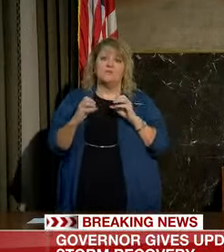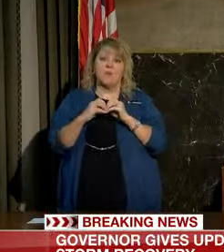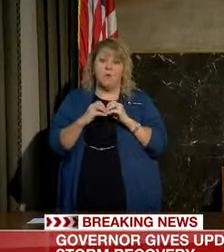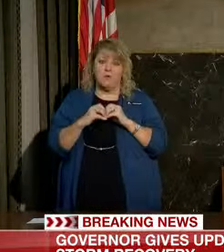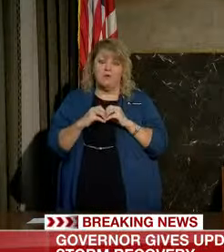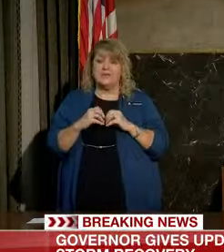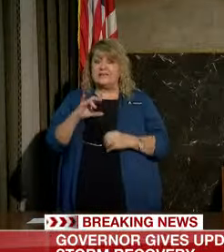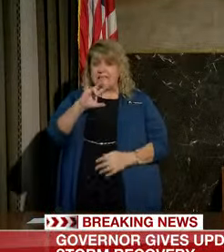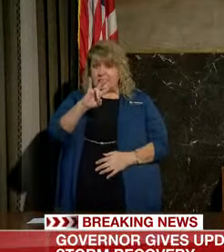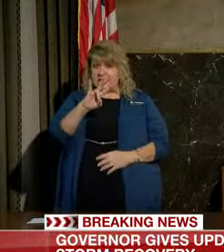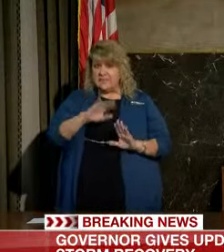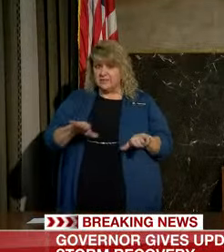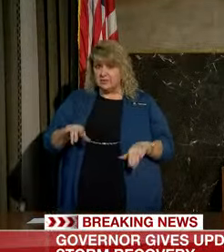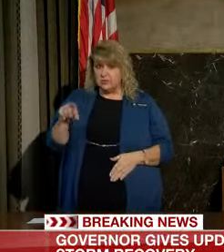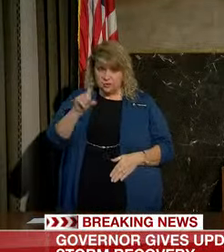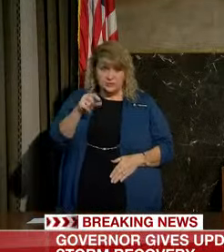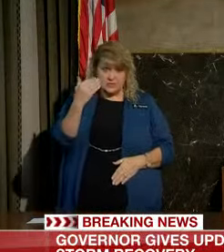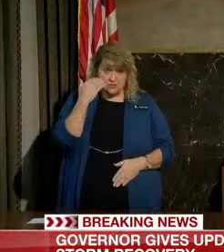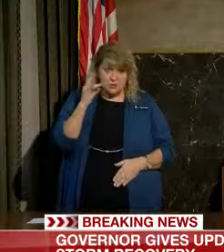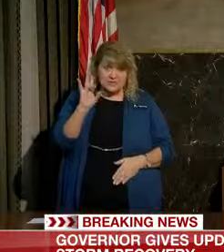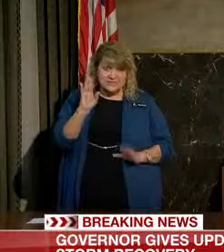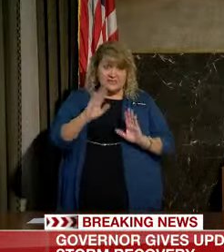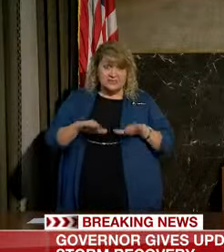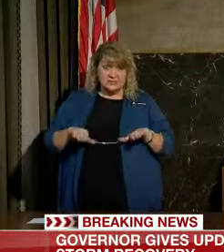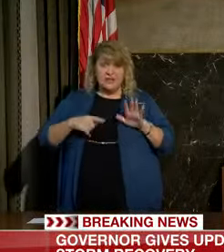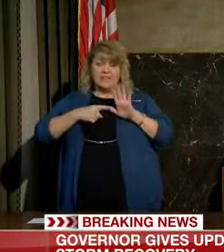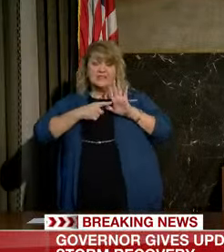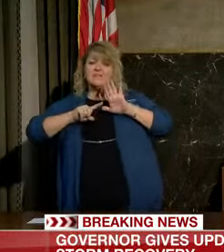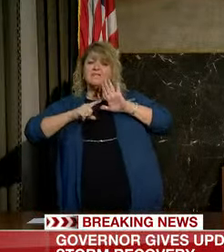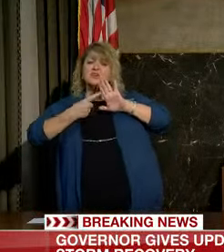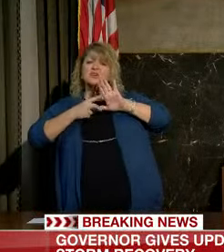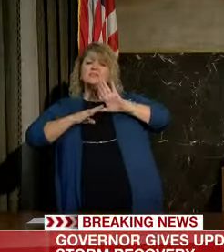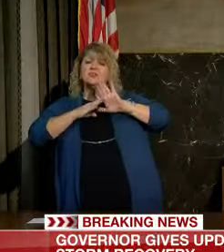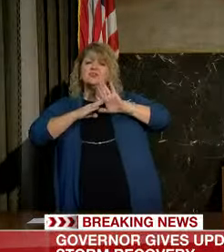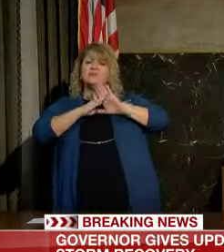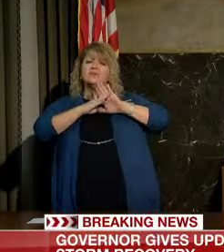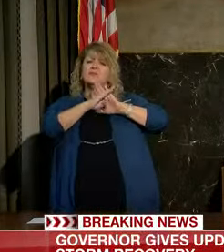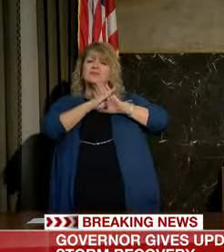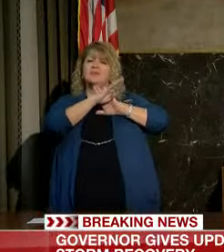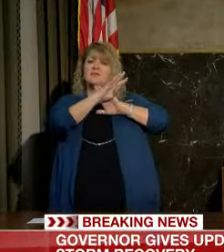7 children, you should know, died in the fourth surge, the Delta surge.